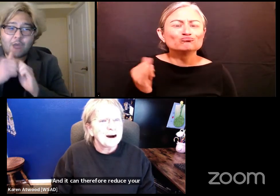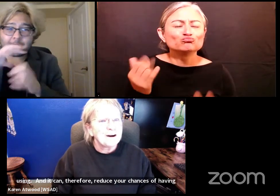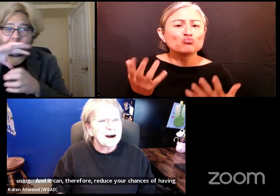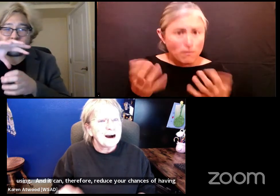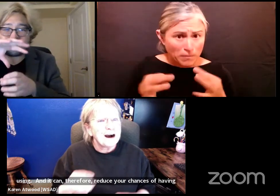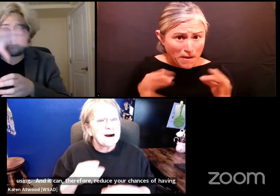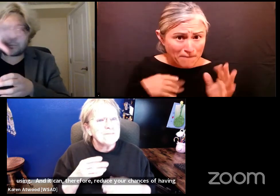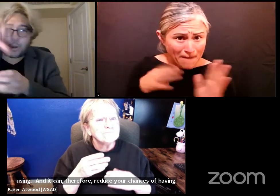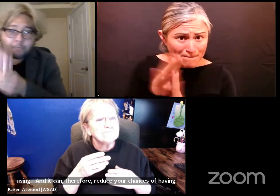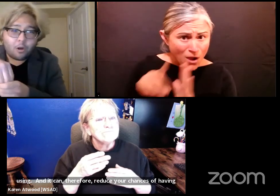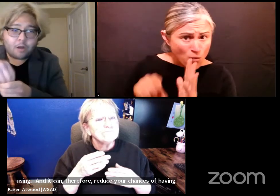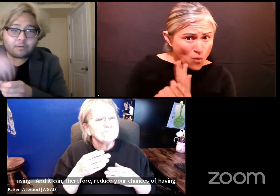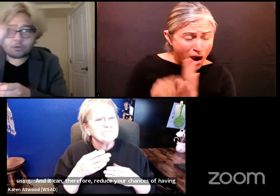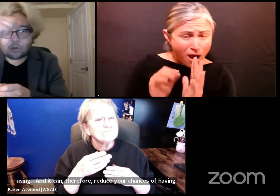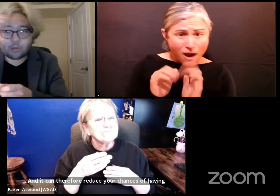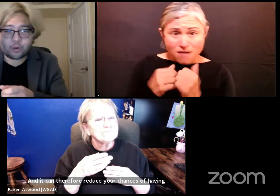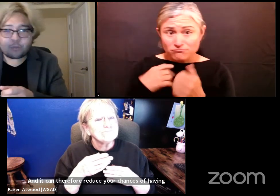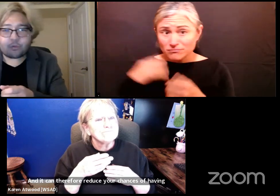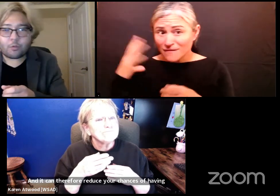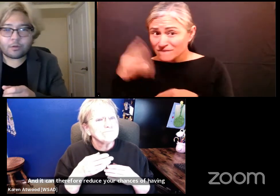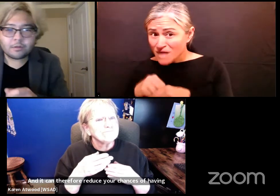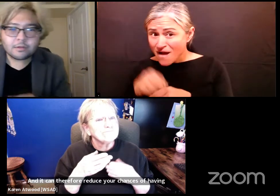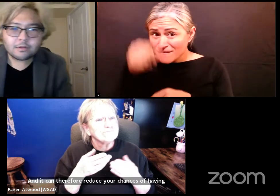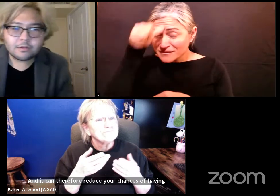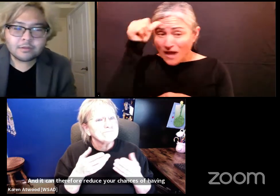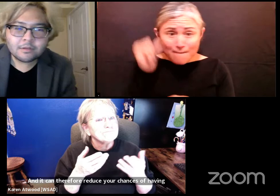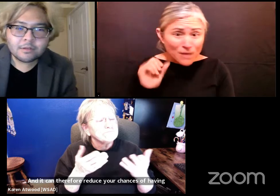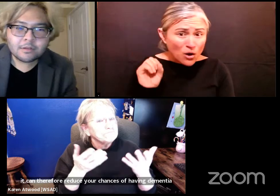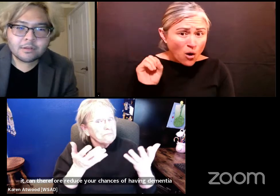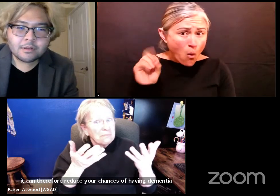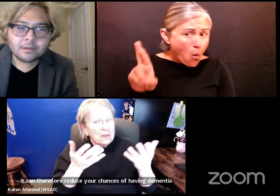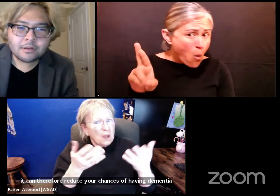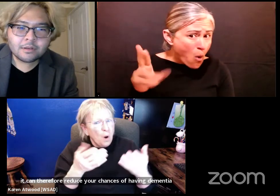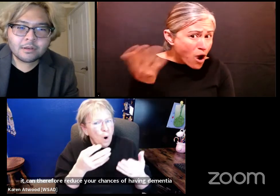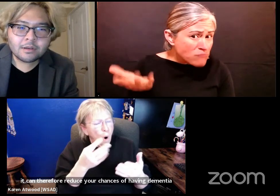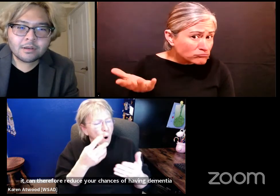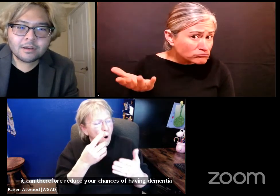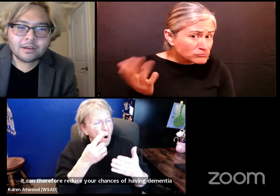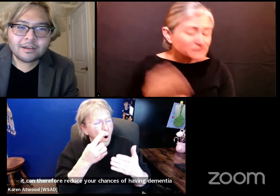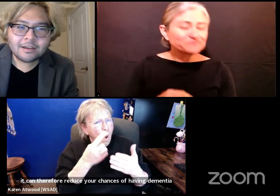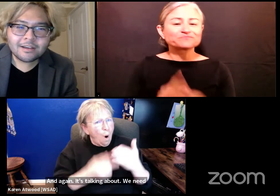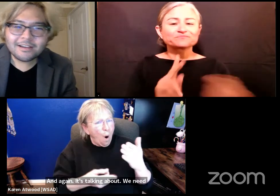Do you want me to explain about my background and how I'm involved?